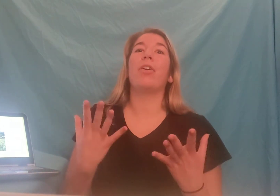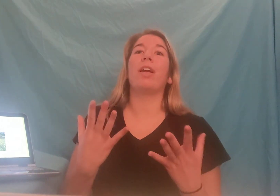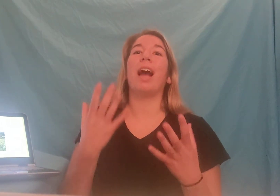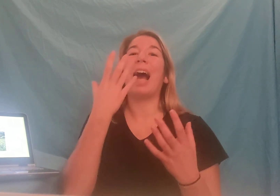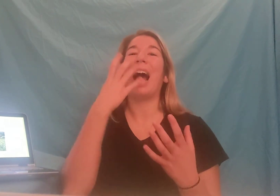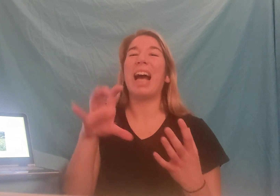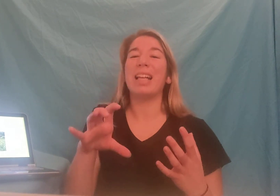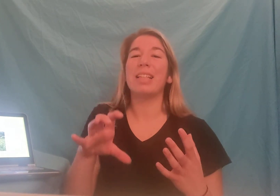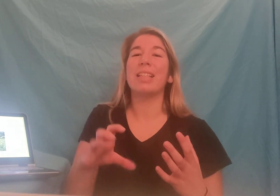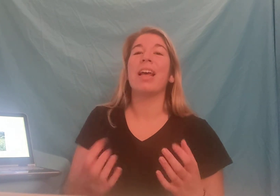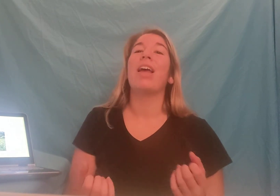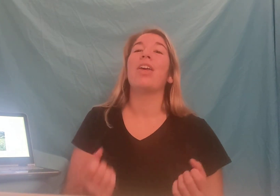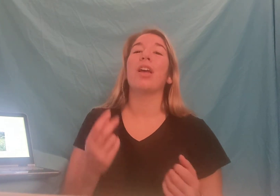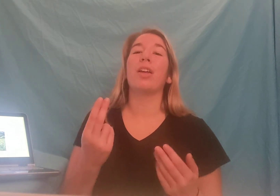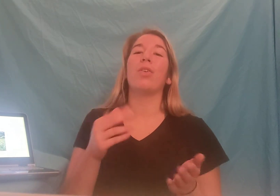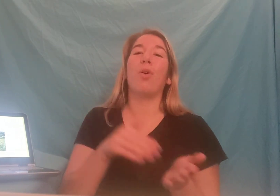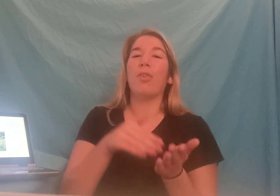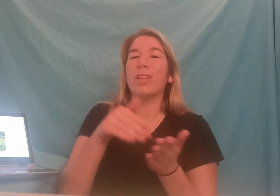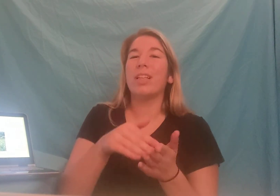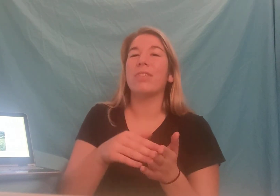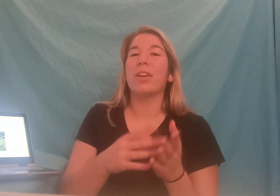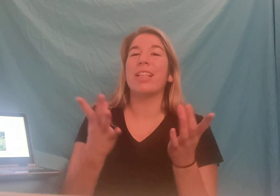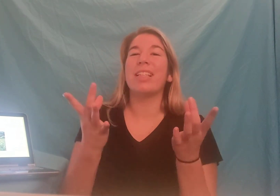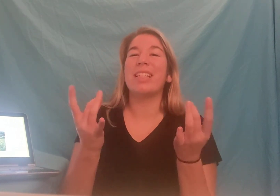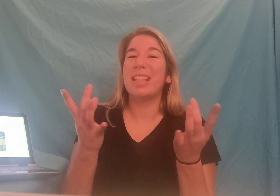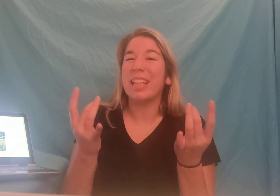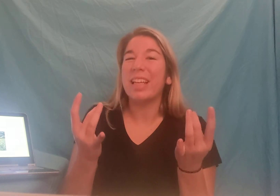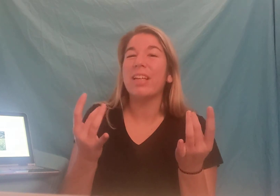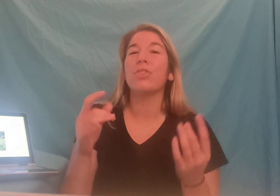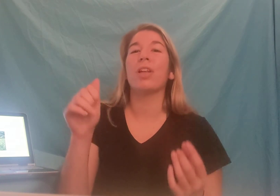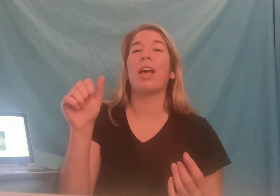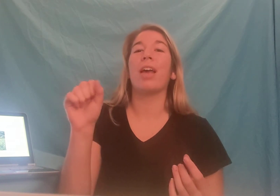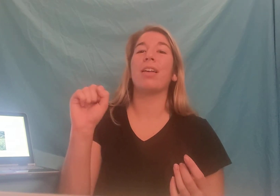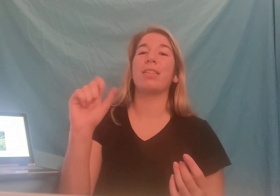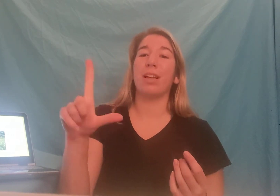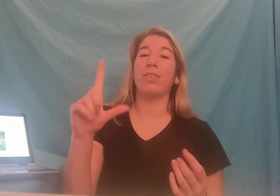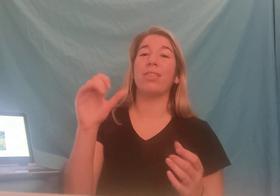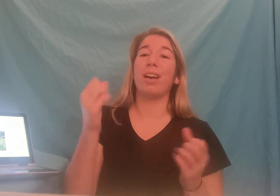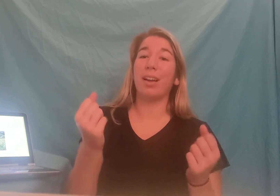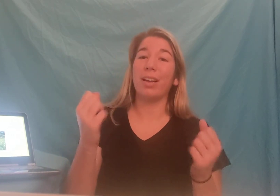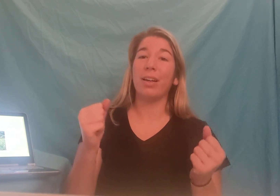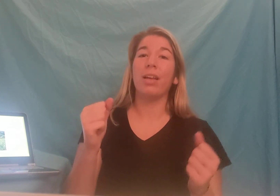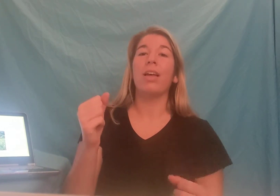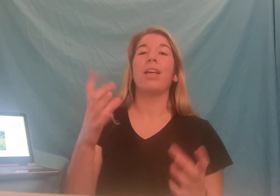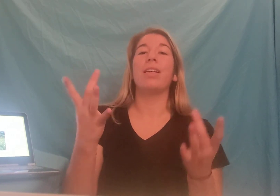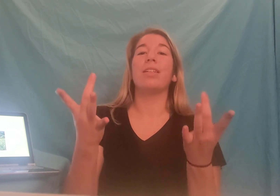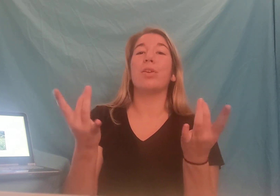very hot, and often it's very sticky, so the ASL sign is